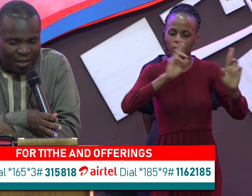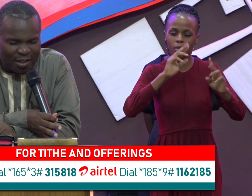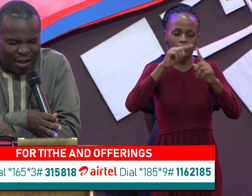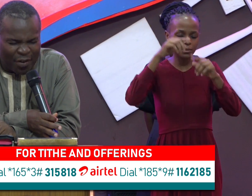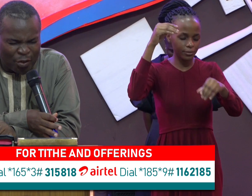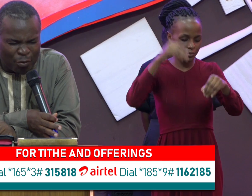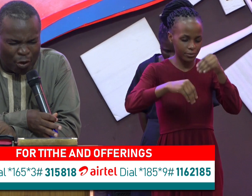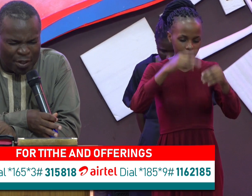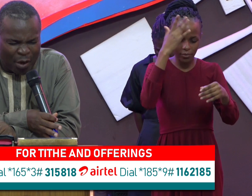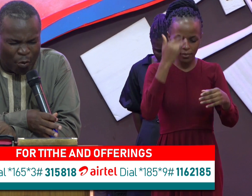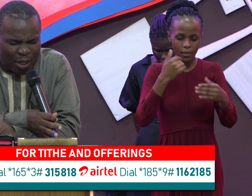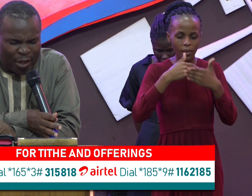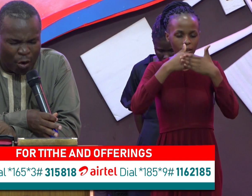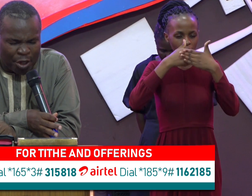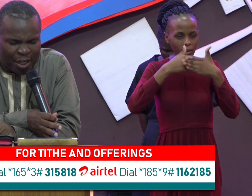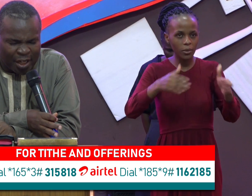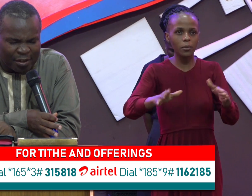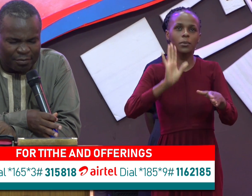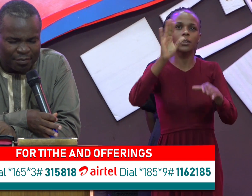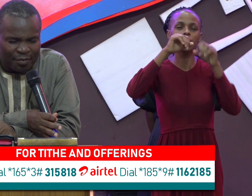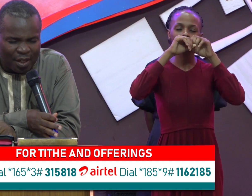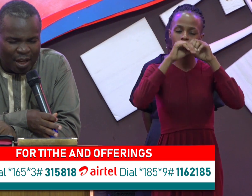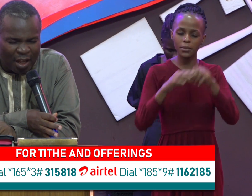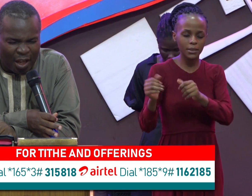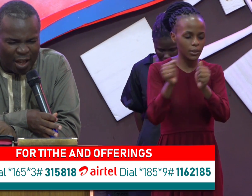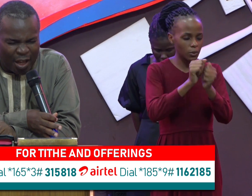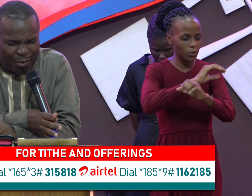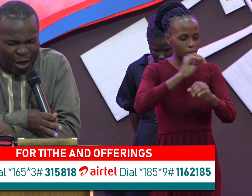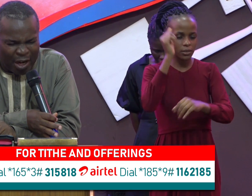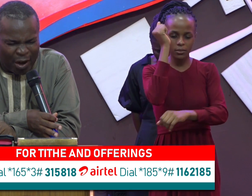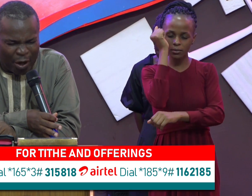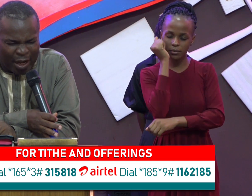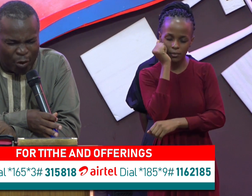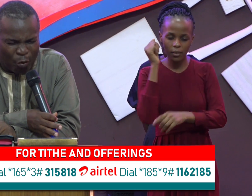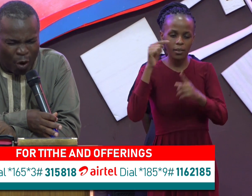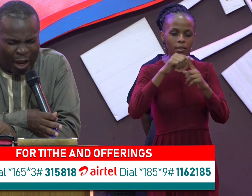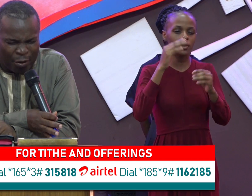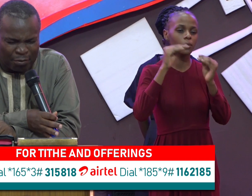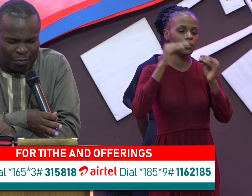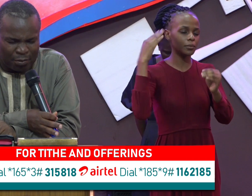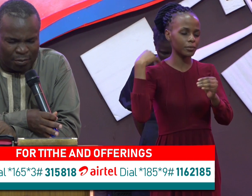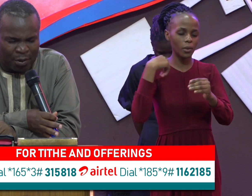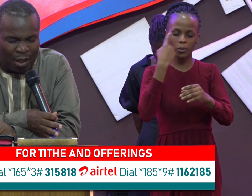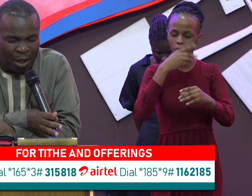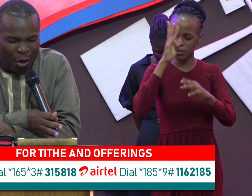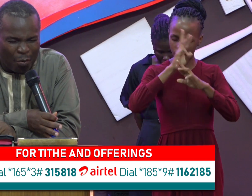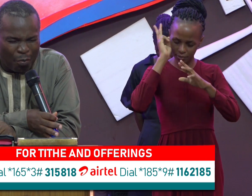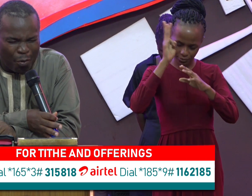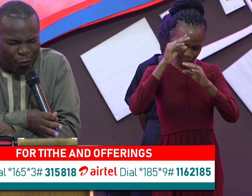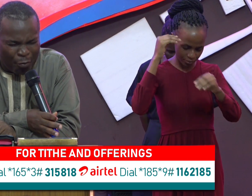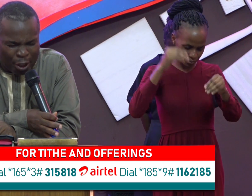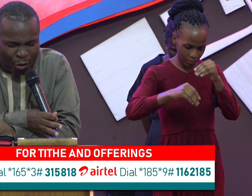to give in. Chemvansumulo mukisa gokutaliko buyinike. That's why I raise a blessing. Edi muganda wango ya agenda okuwayo. My brother is going to give